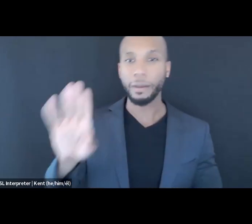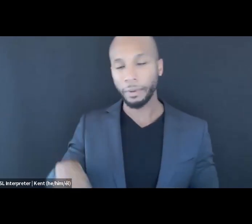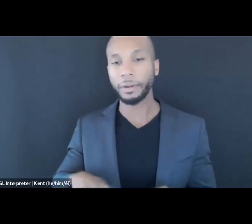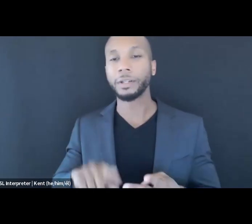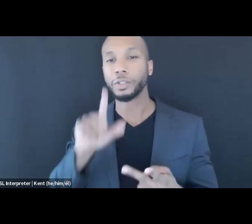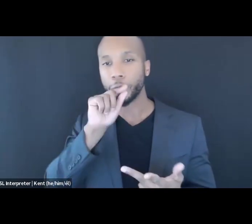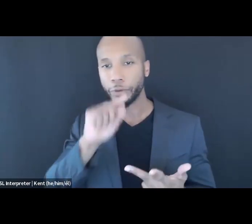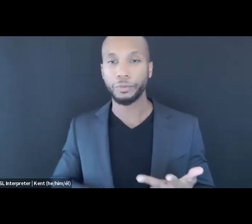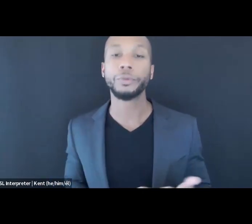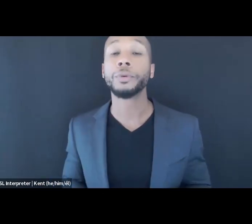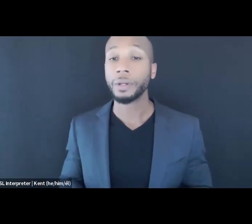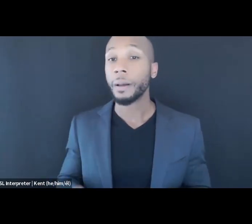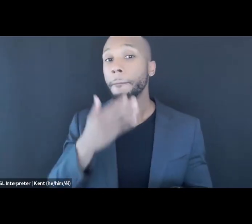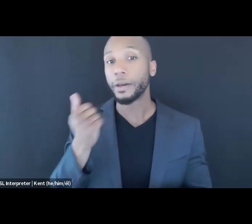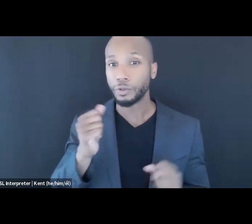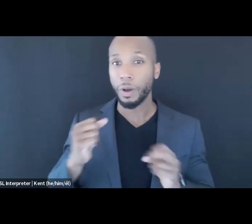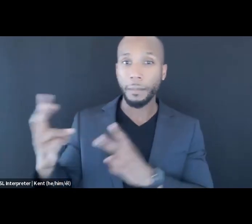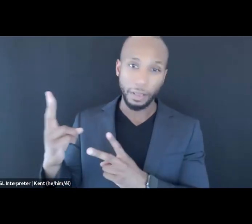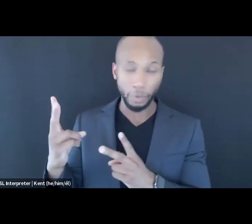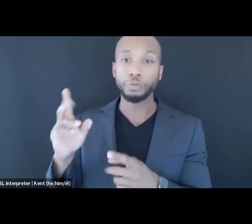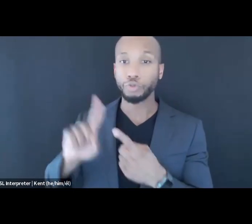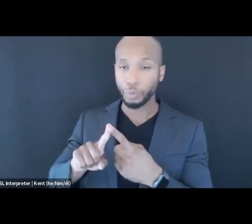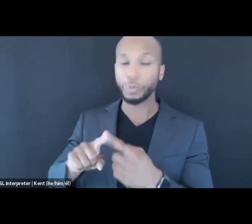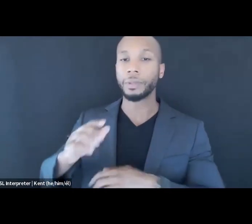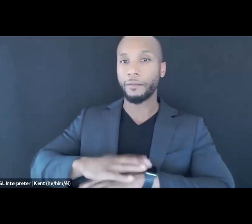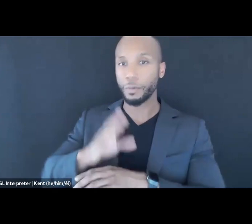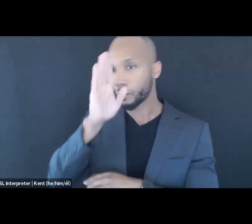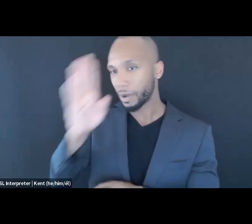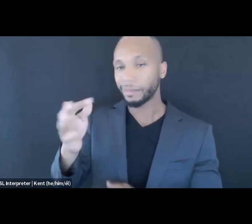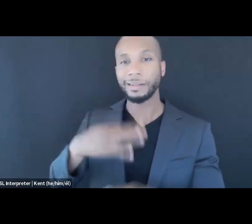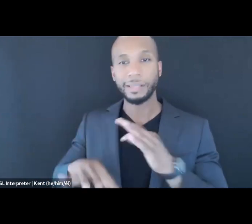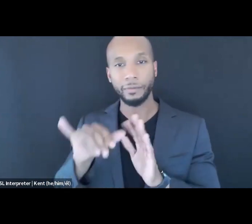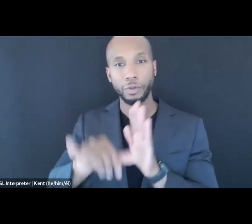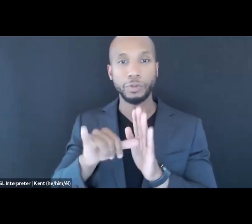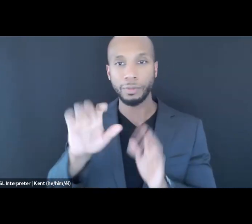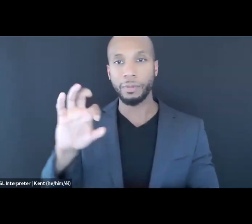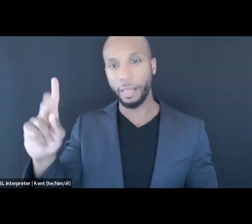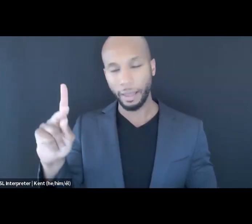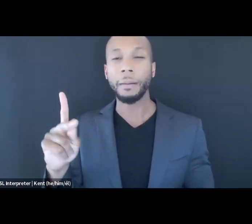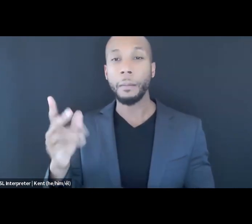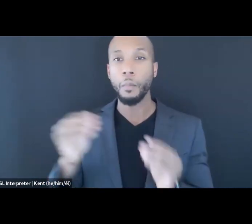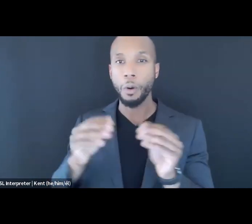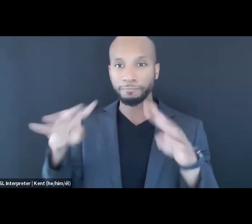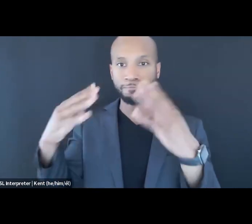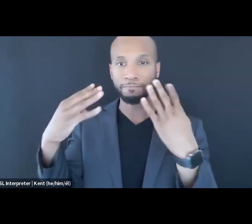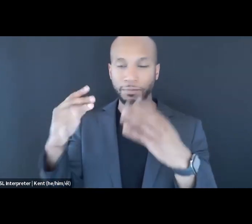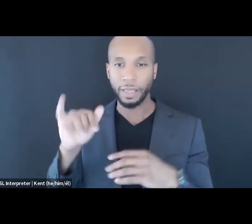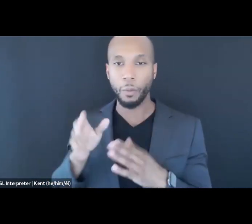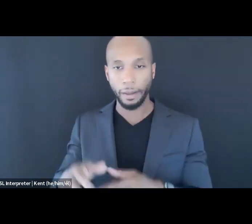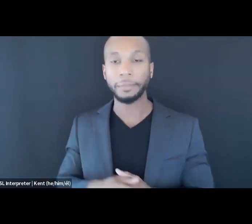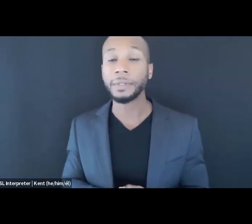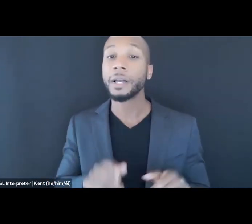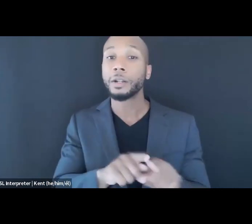and Twitter. It's better to upload them right to the platforms rather than a YouTube link. They'll get more views that way.